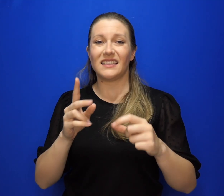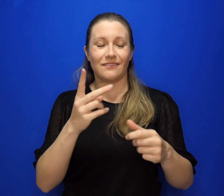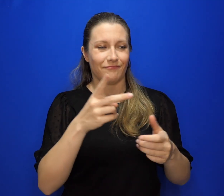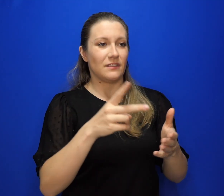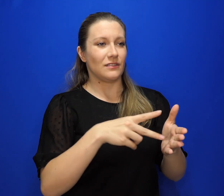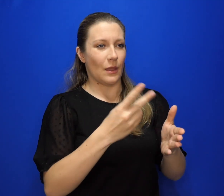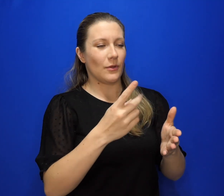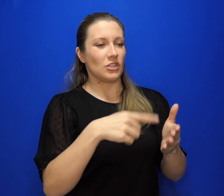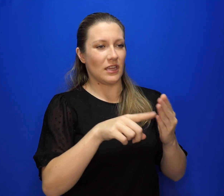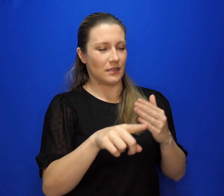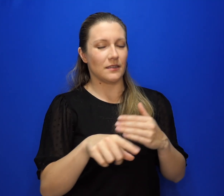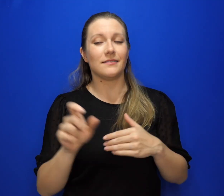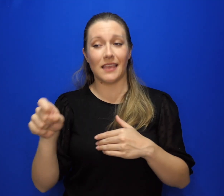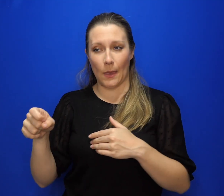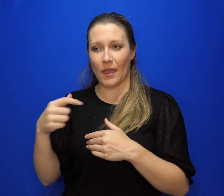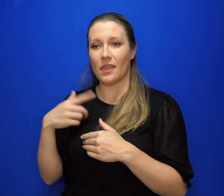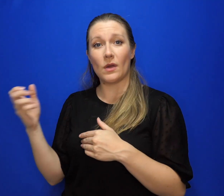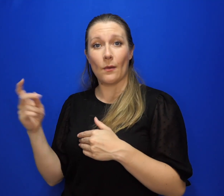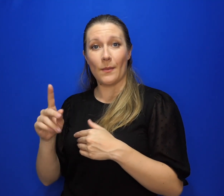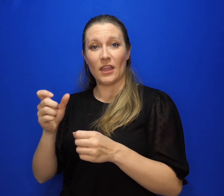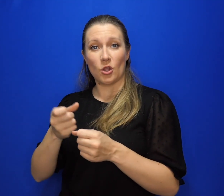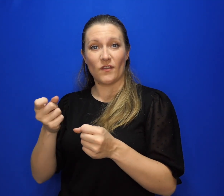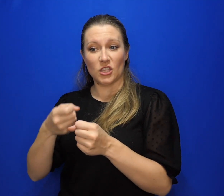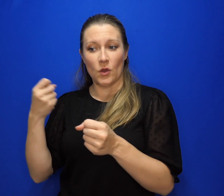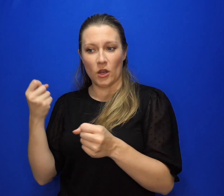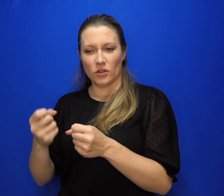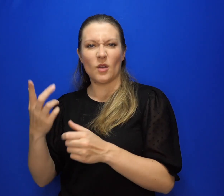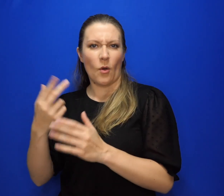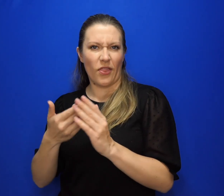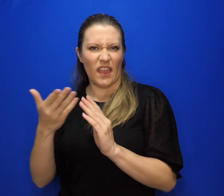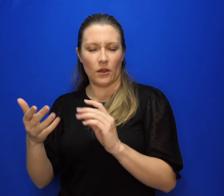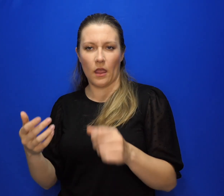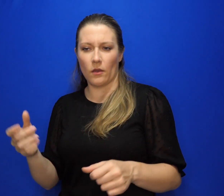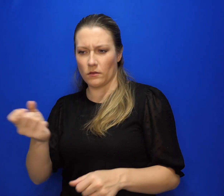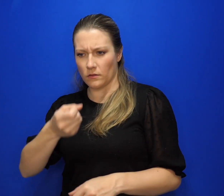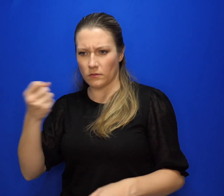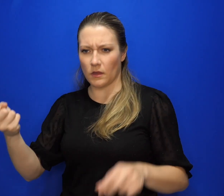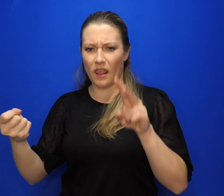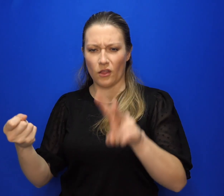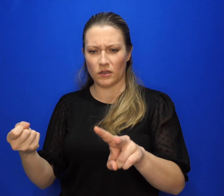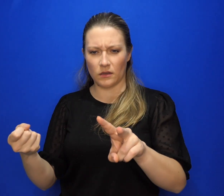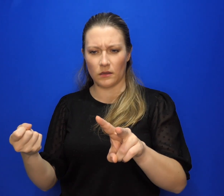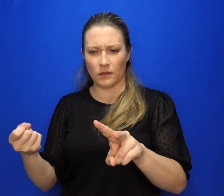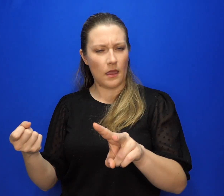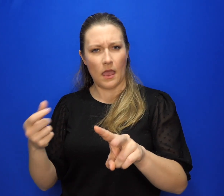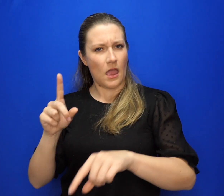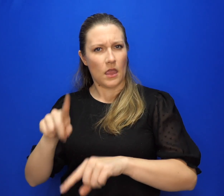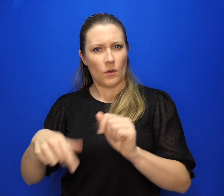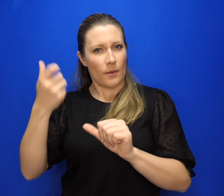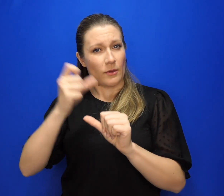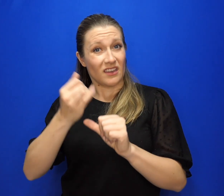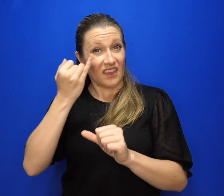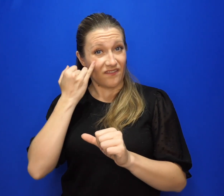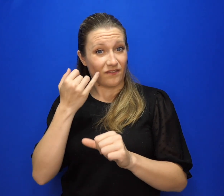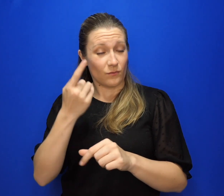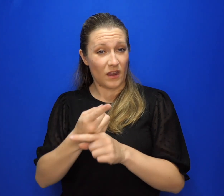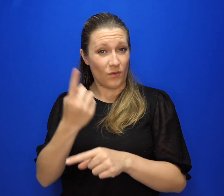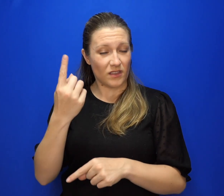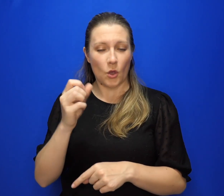went back, because they're both in the refrigerator, I don't know what I did. So I threw the syringe away and I just started